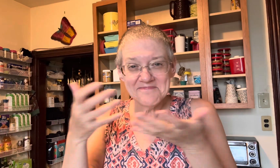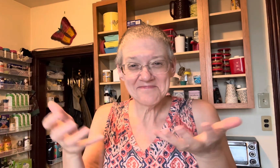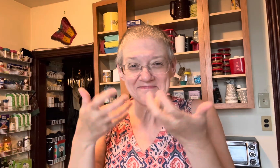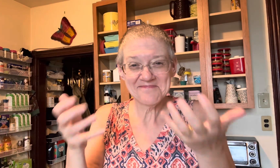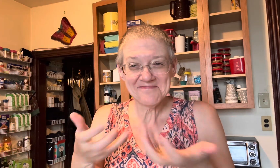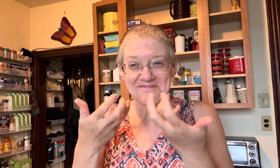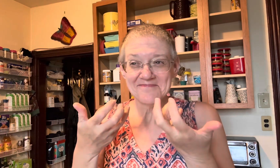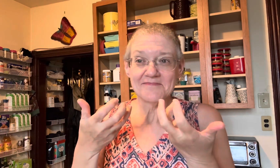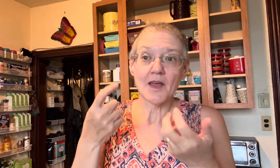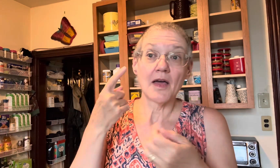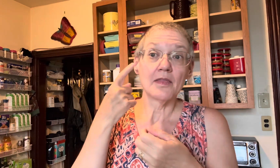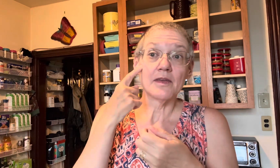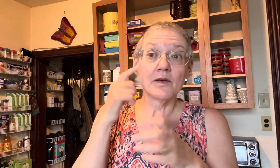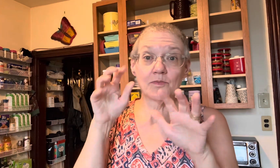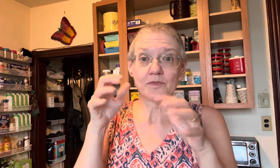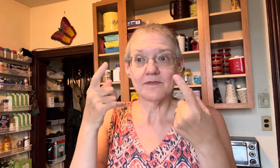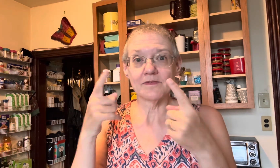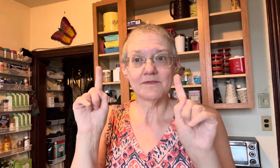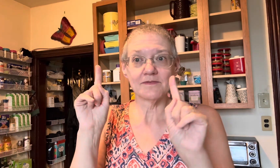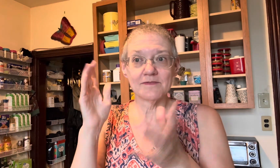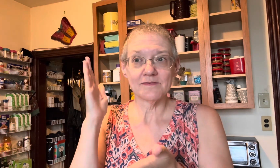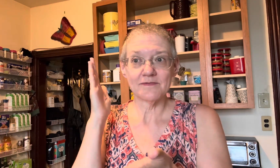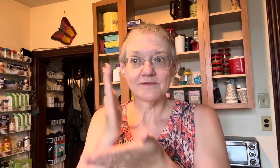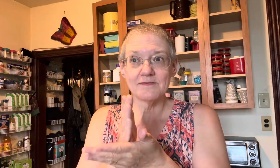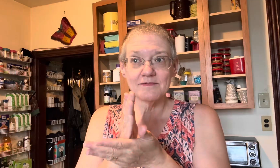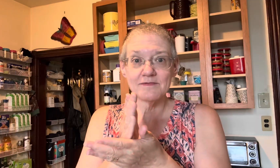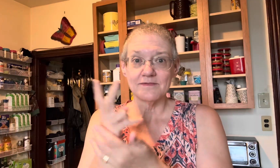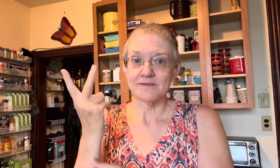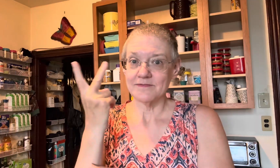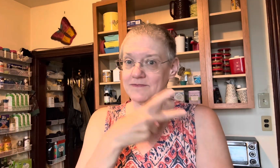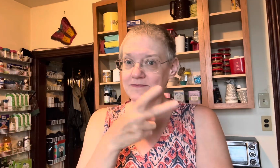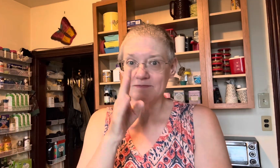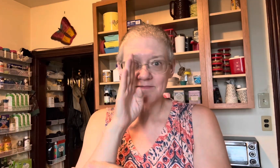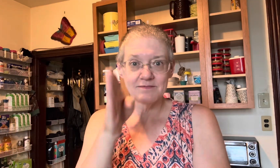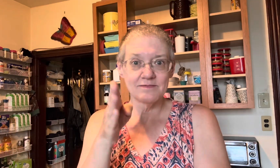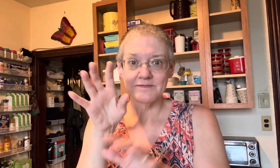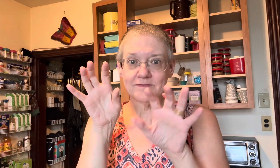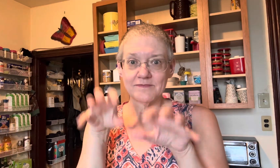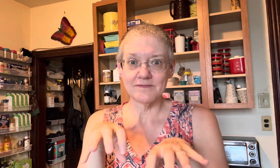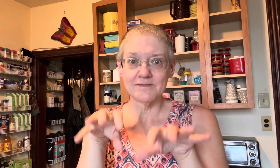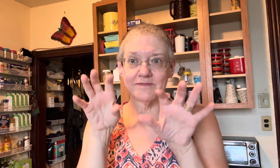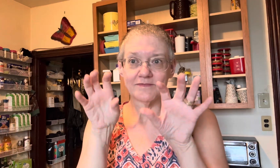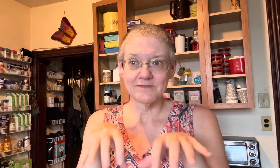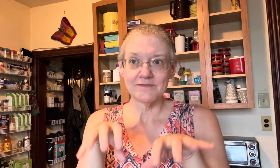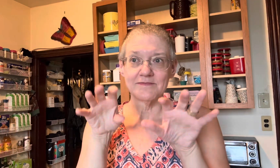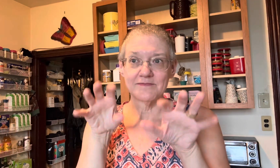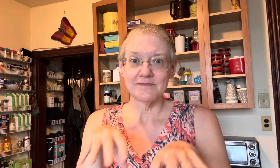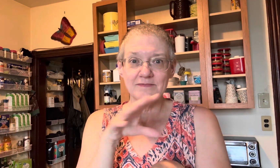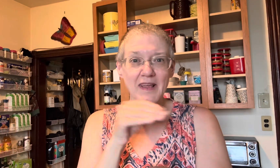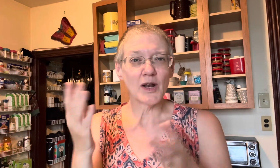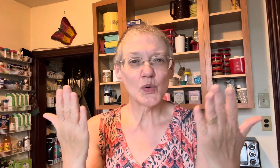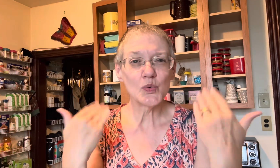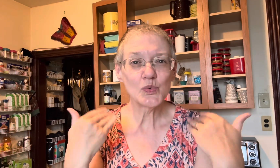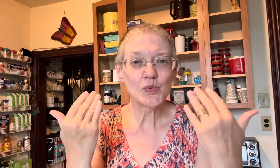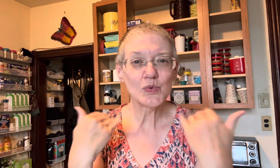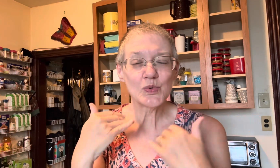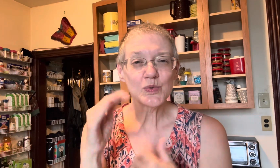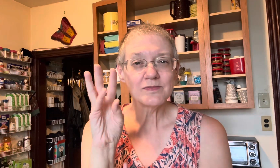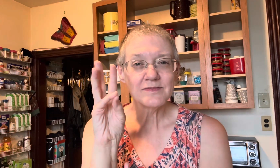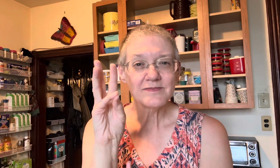Okay, let's go out and harvest the lettuce. I think it finally stopped raining. It's just rained for 2 days straight. And it's